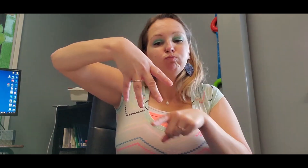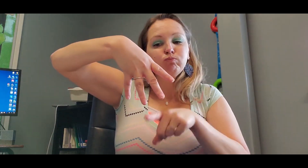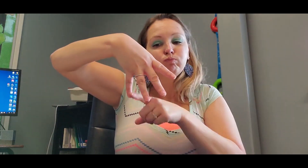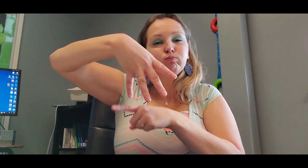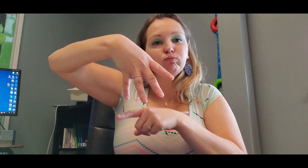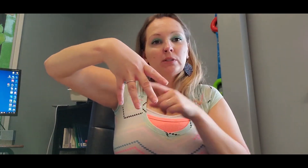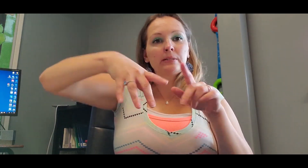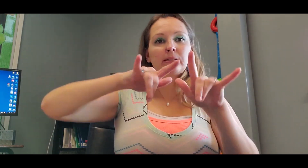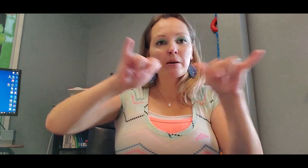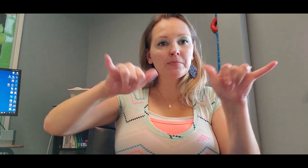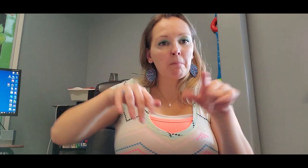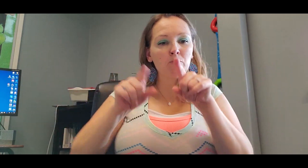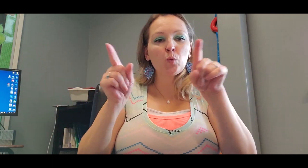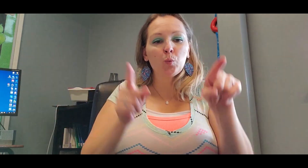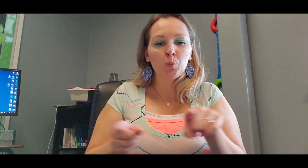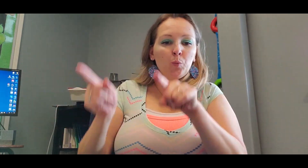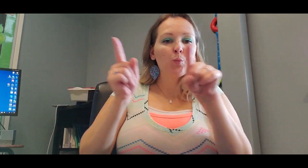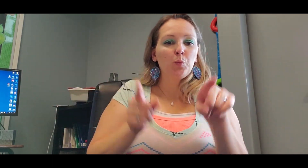They each roll at the same time.